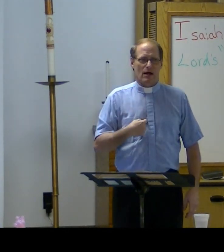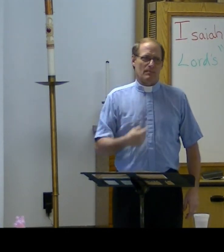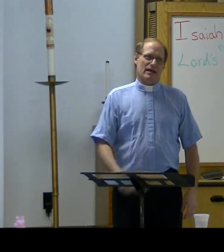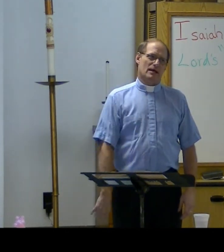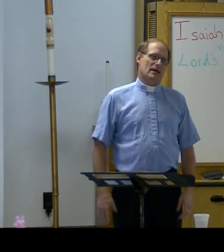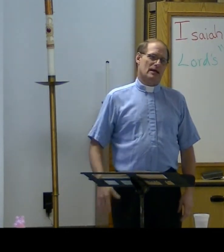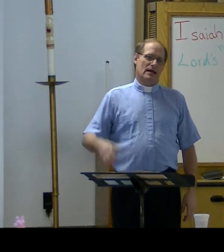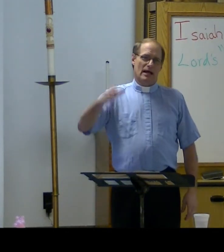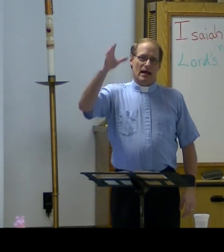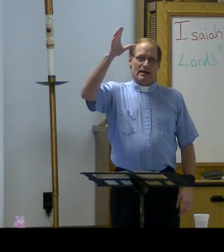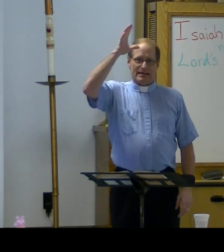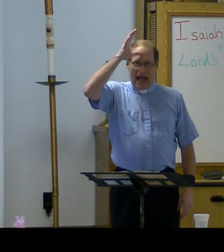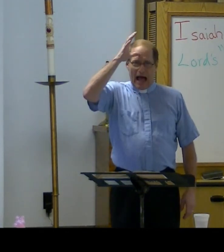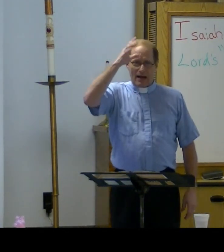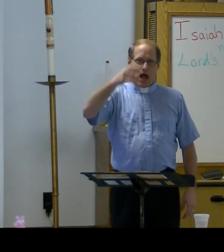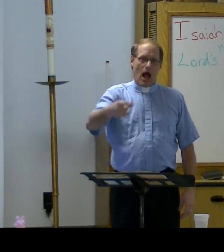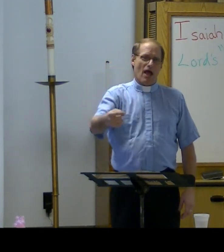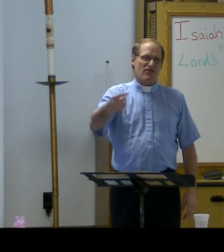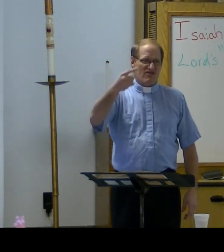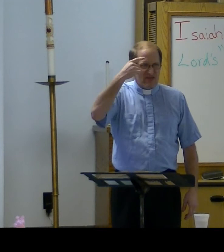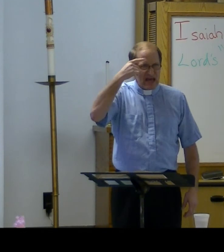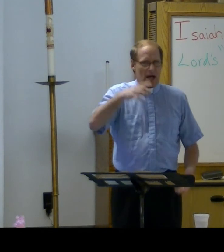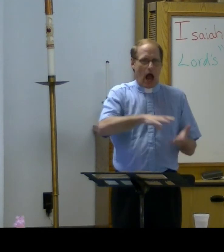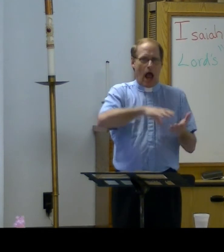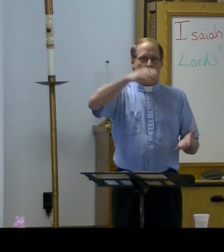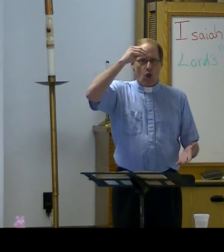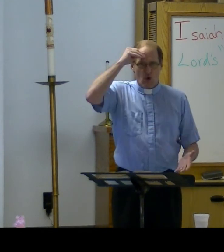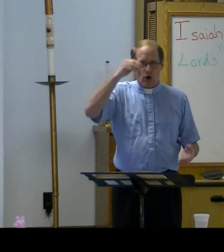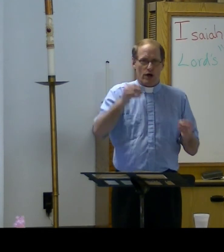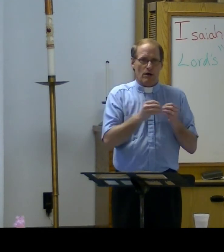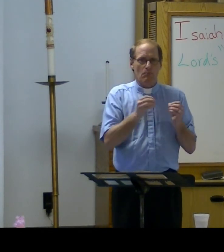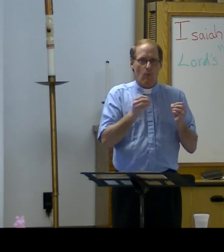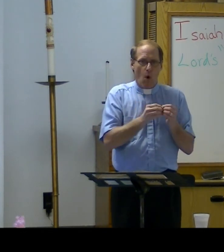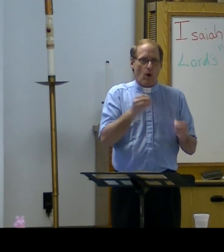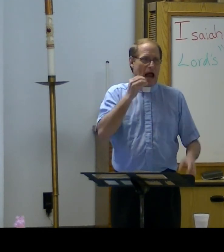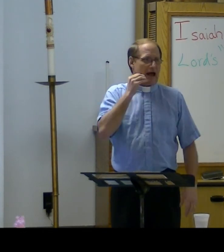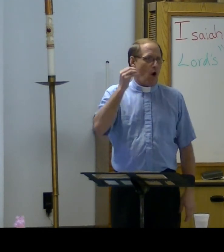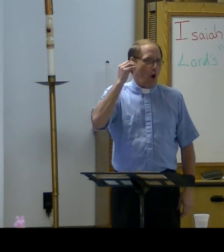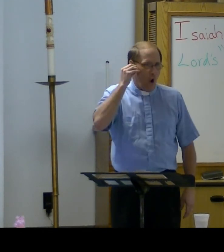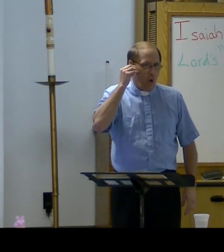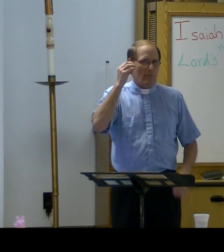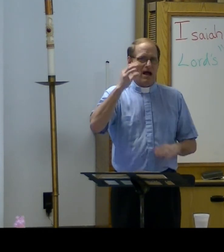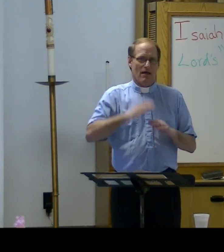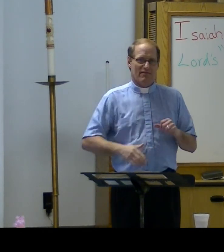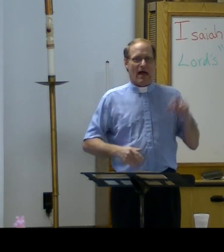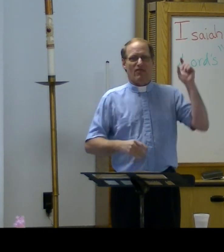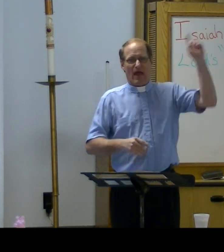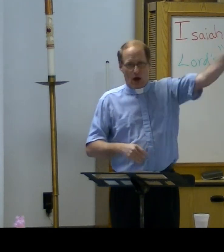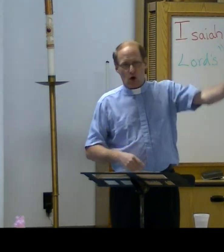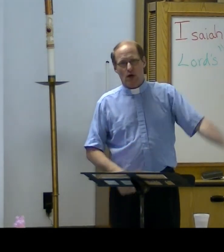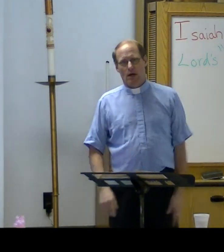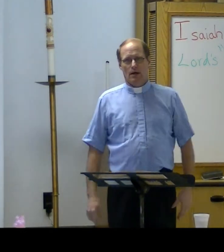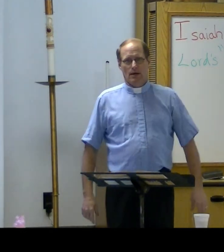tell me, Dad, I think I learn more at home than there.